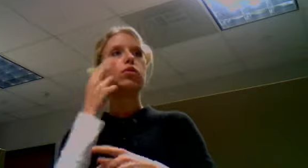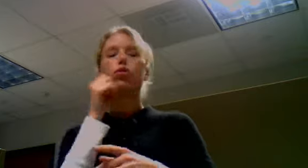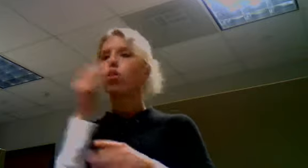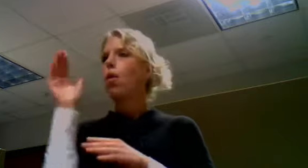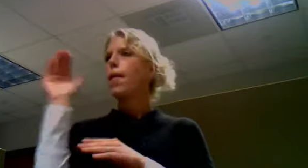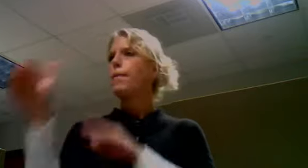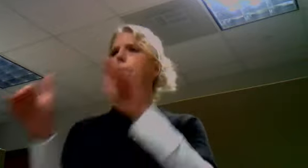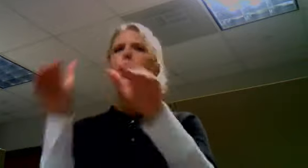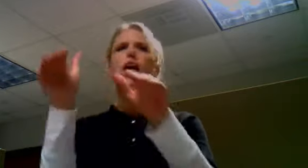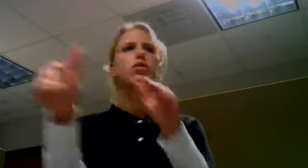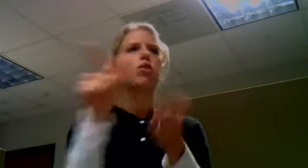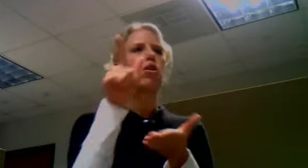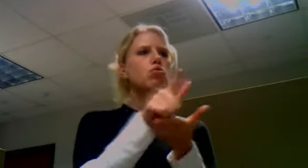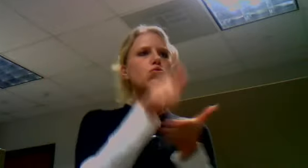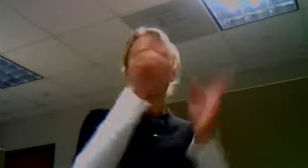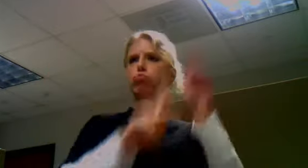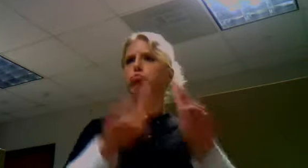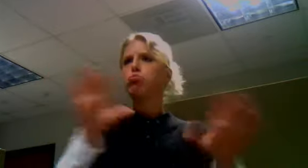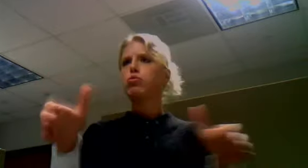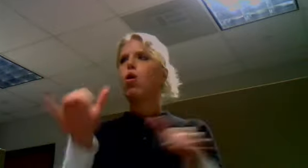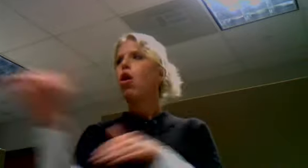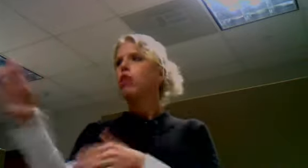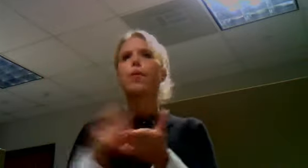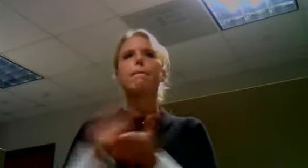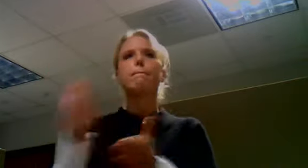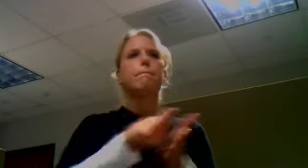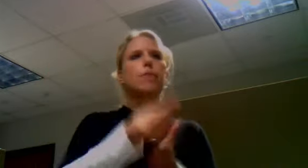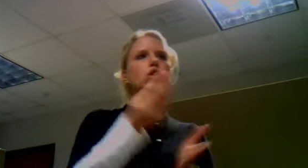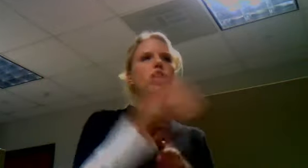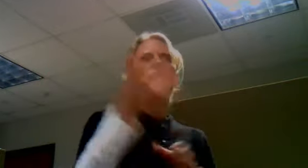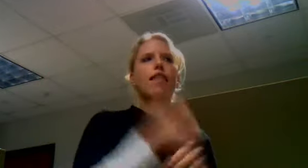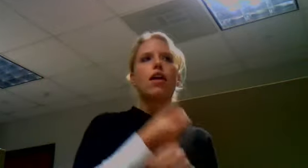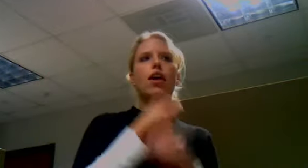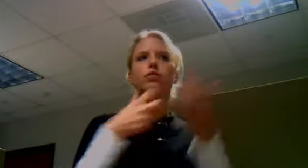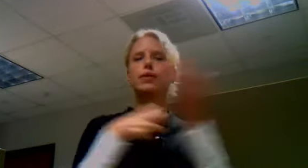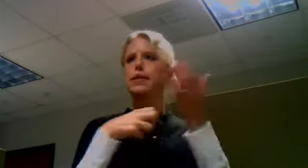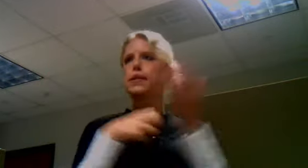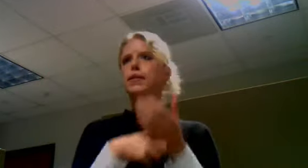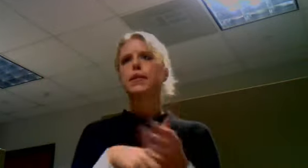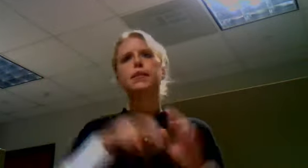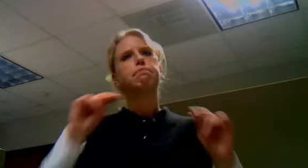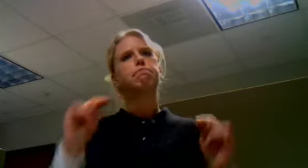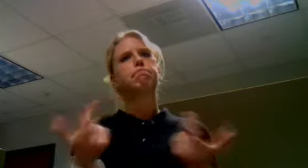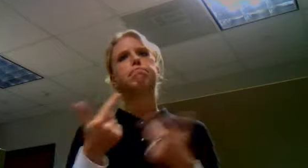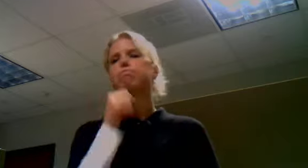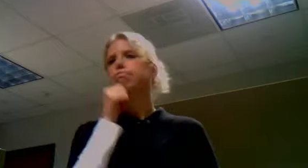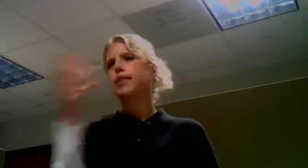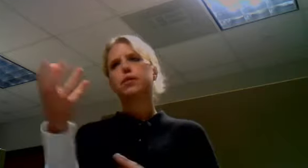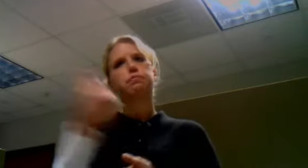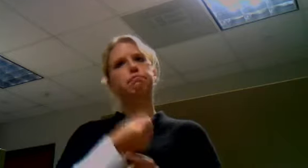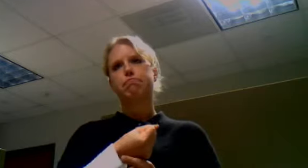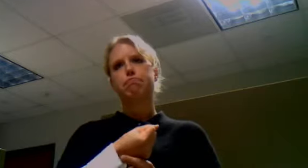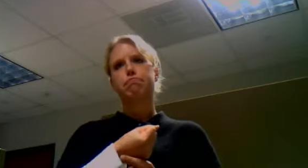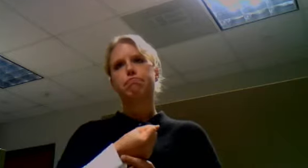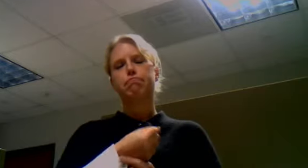the losers who also purchased lottery tickets and didn't end up with winning the prize. For